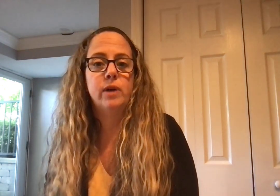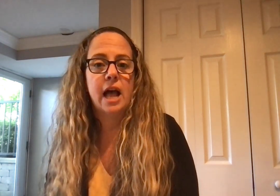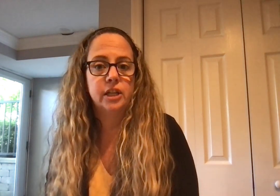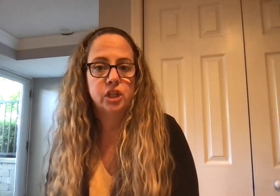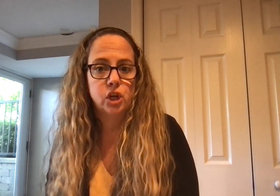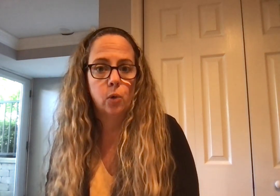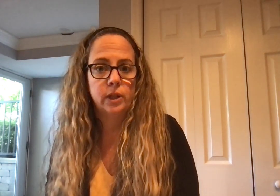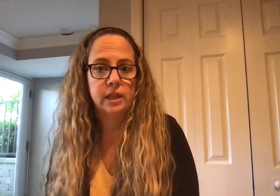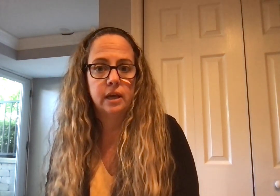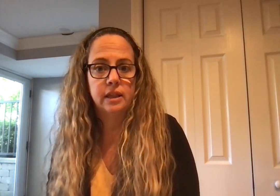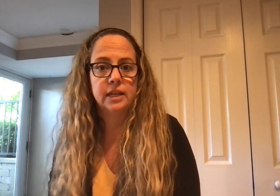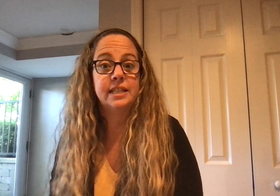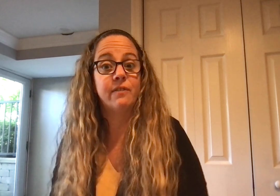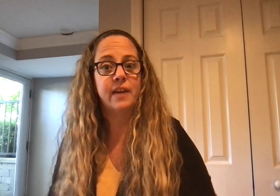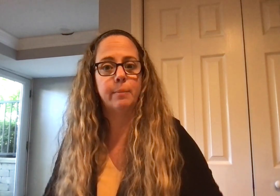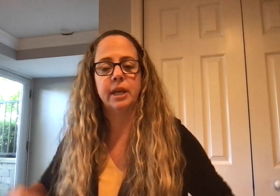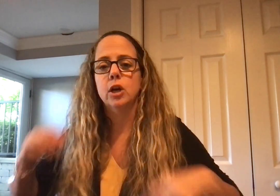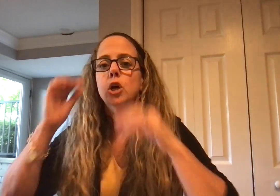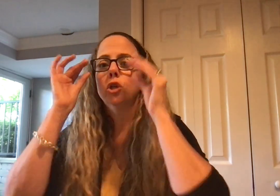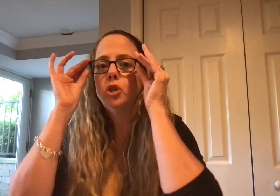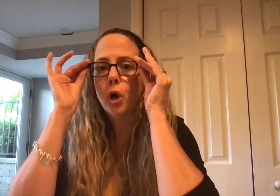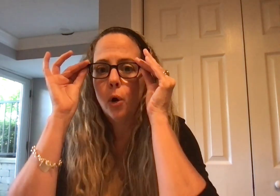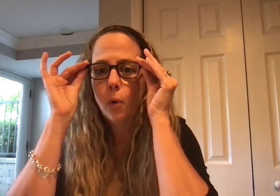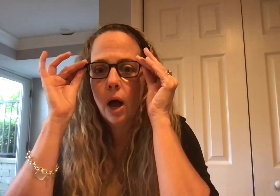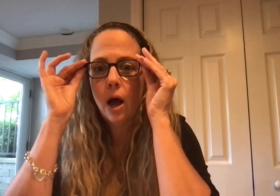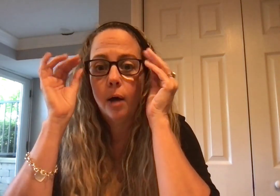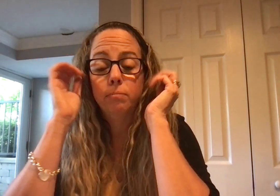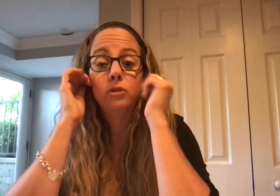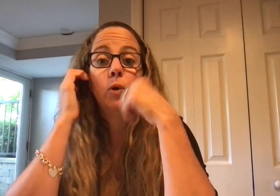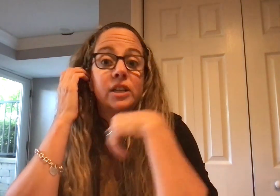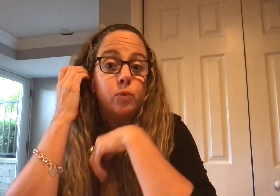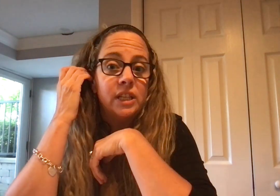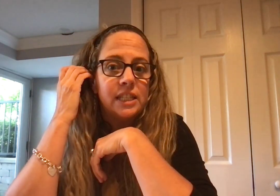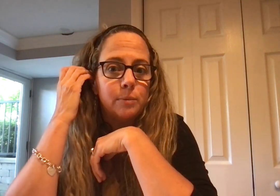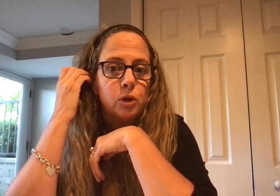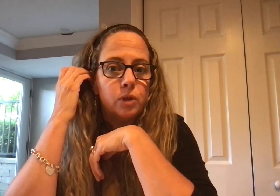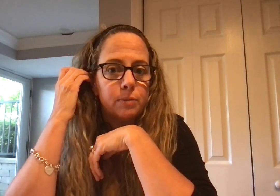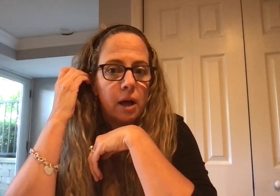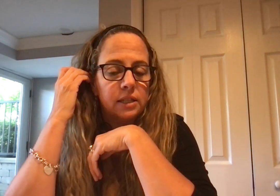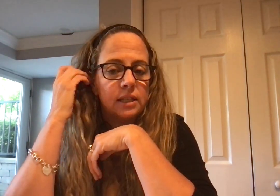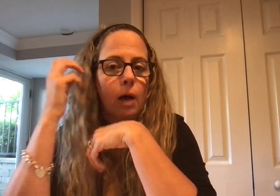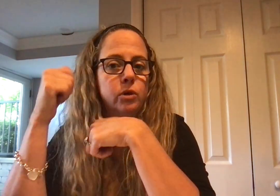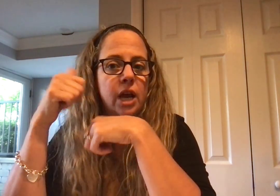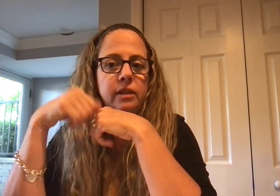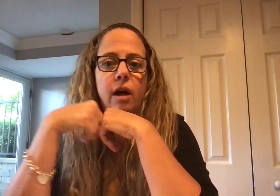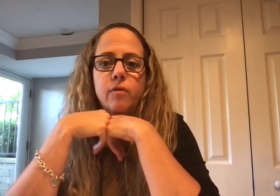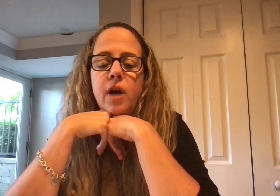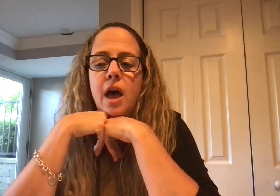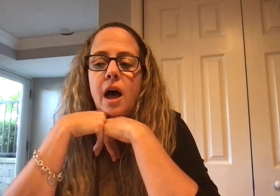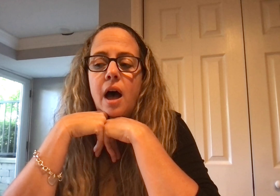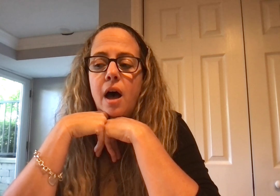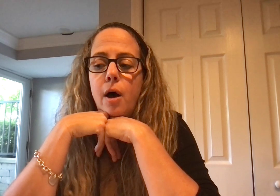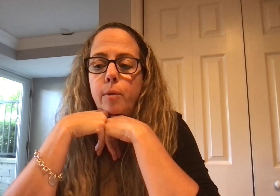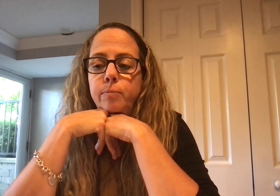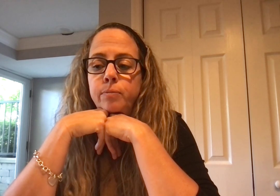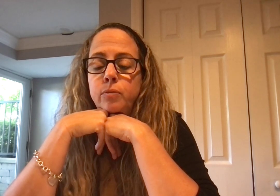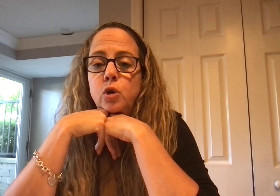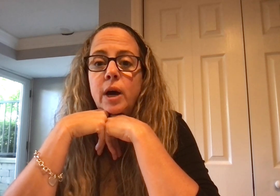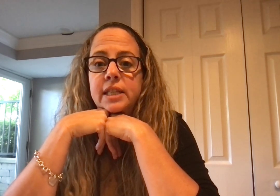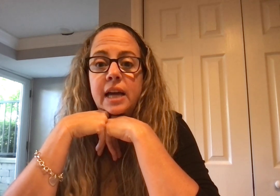reality show with the deaf family. So you guys really seem to respond to that, which I love. You guys had some